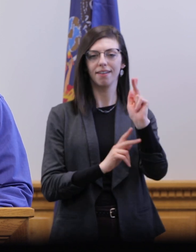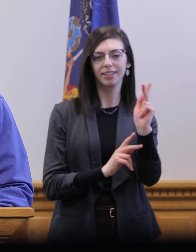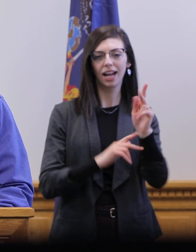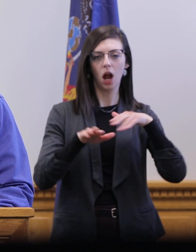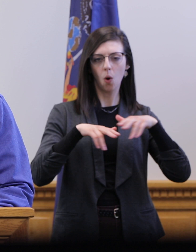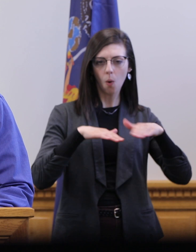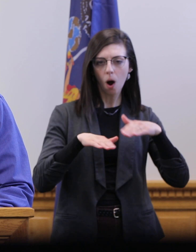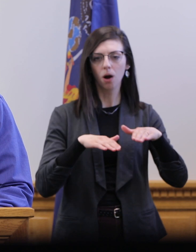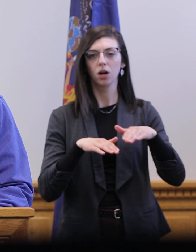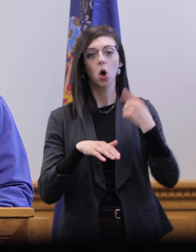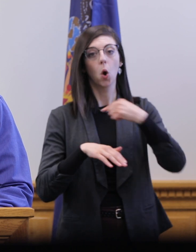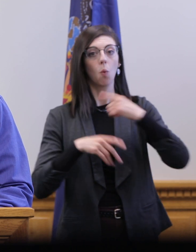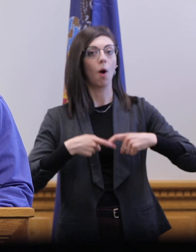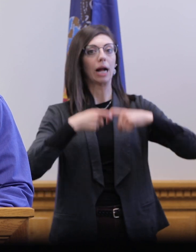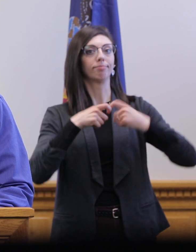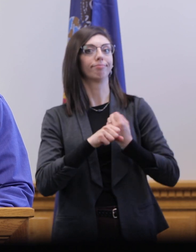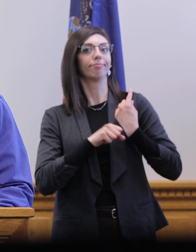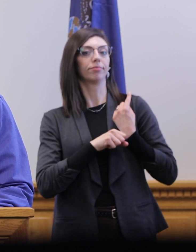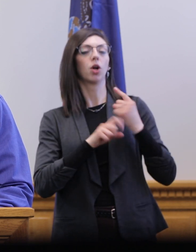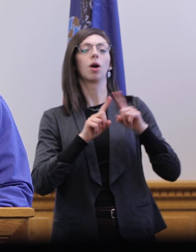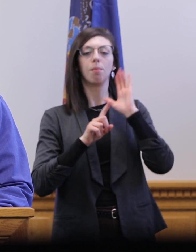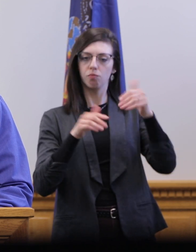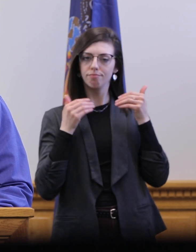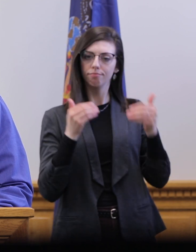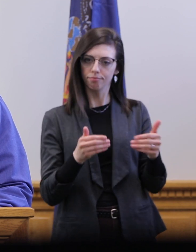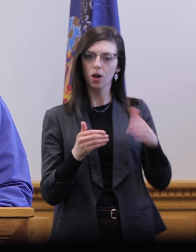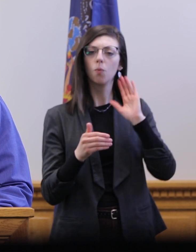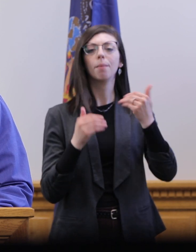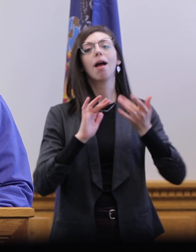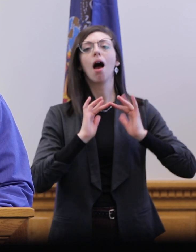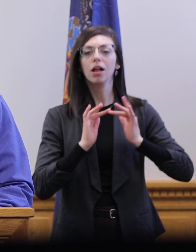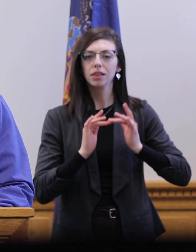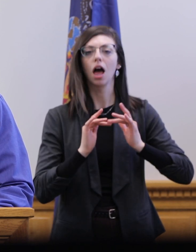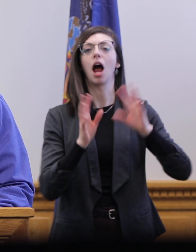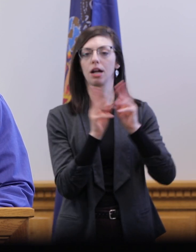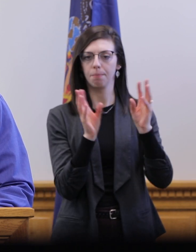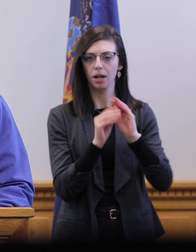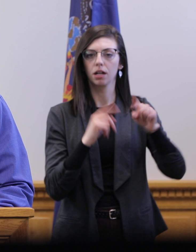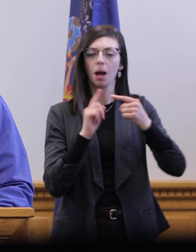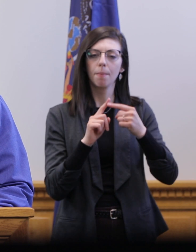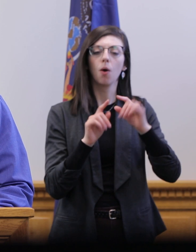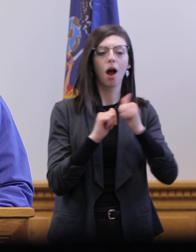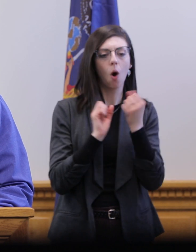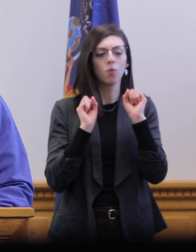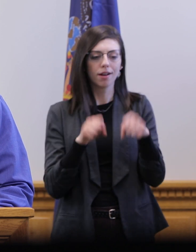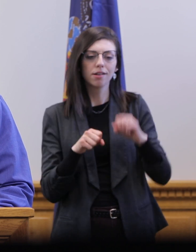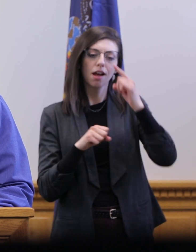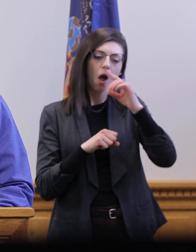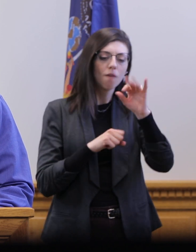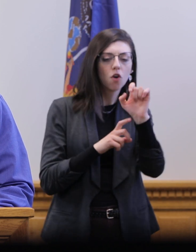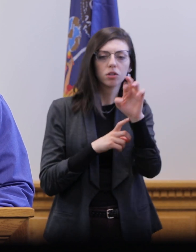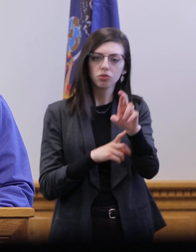year ago. The Department of Social Services will hold a virtual orientation meeting about foster parenting and adoption on April